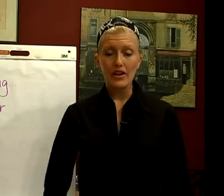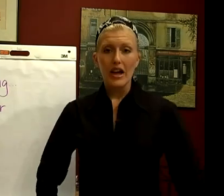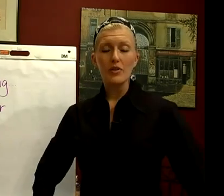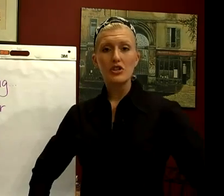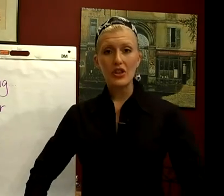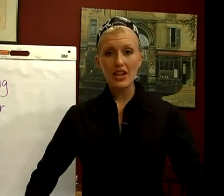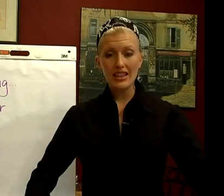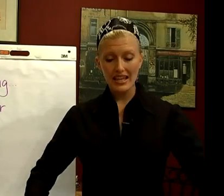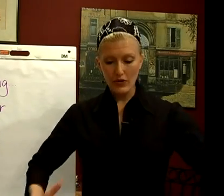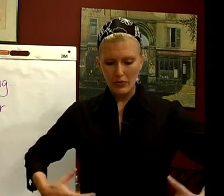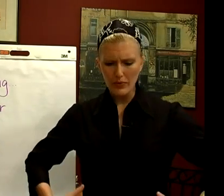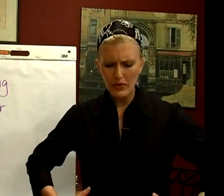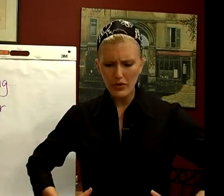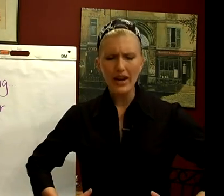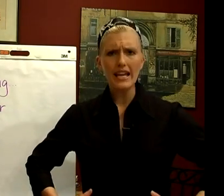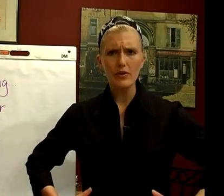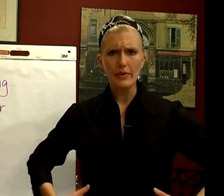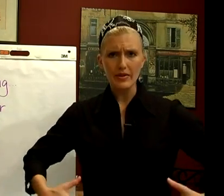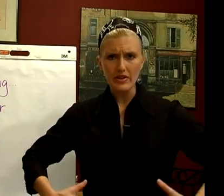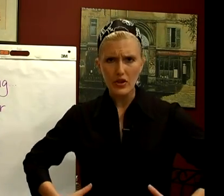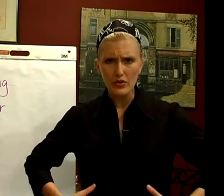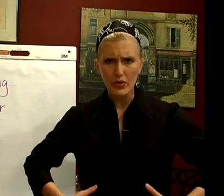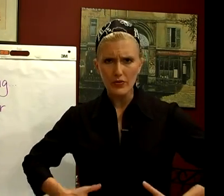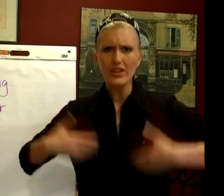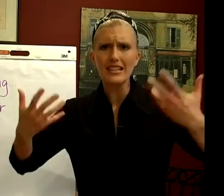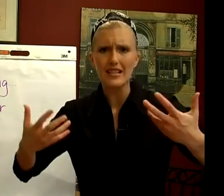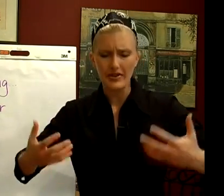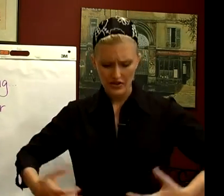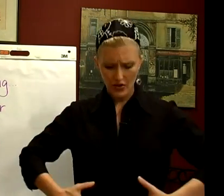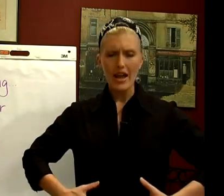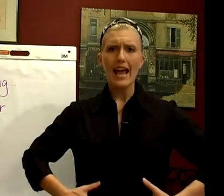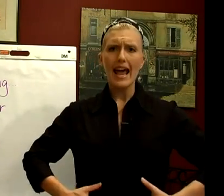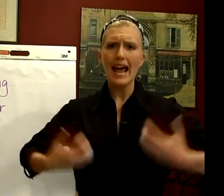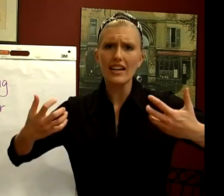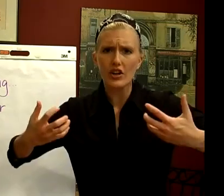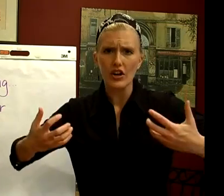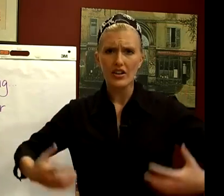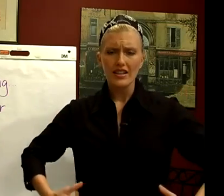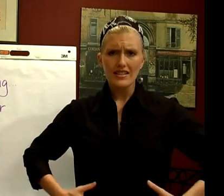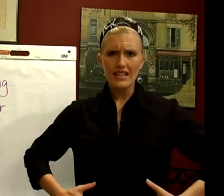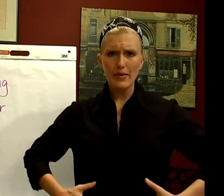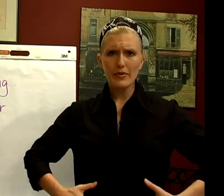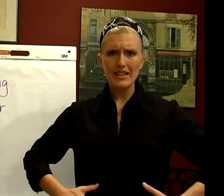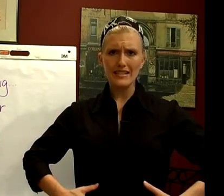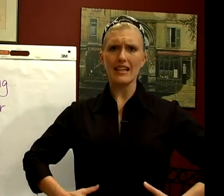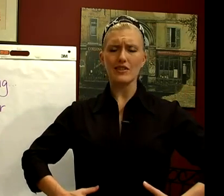I want you to think that you're angry about something, so you're feeling something. So anger, it's coming from the insides.